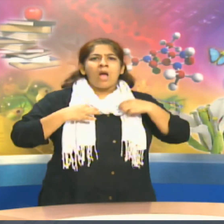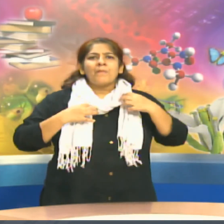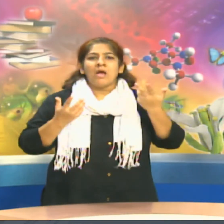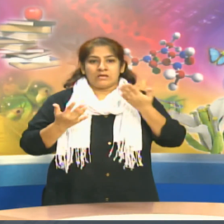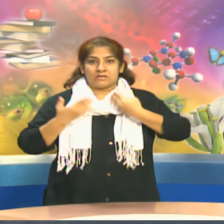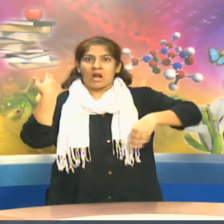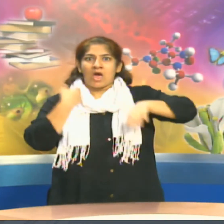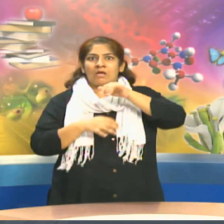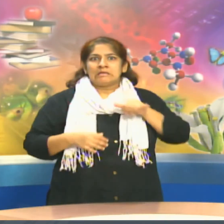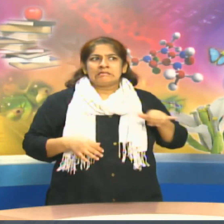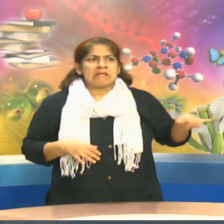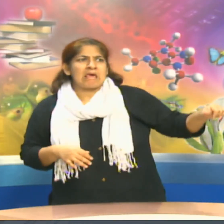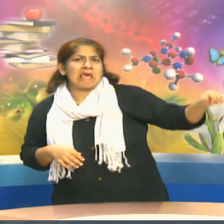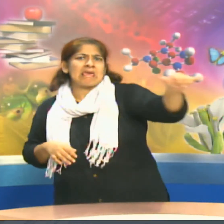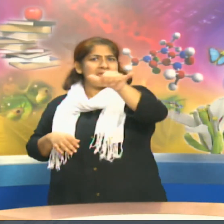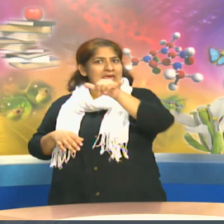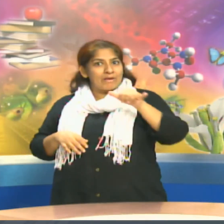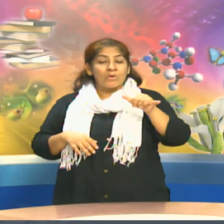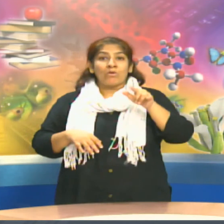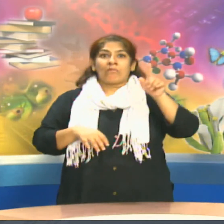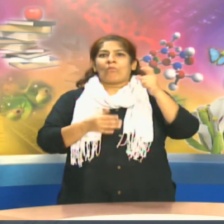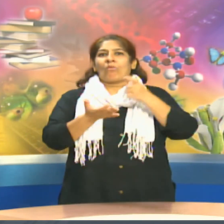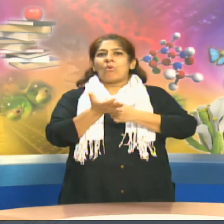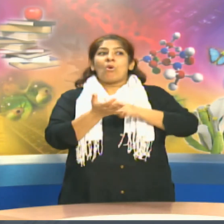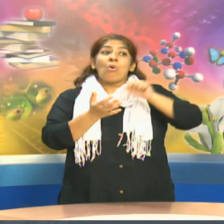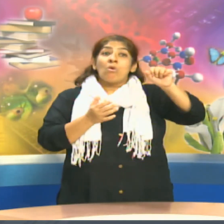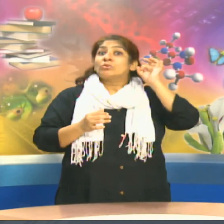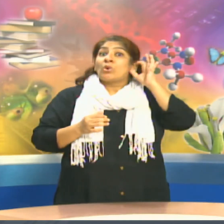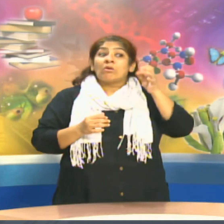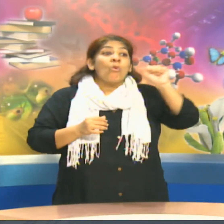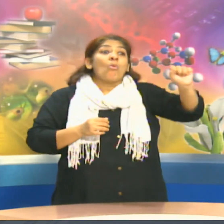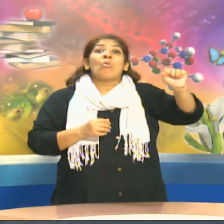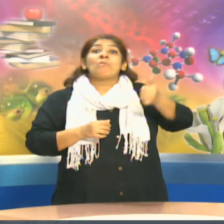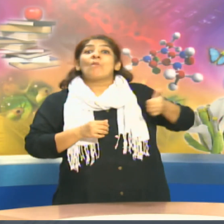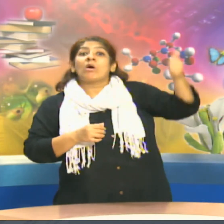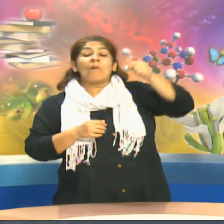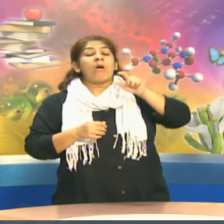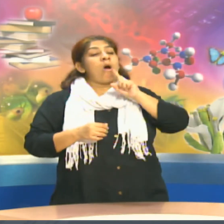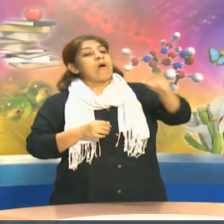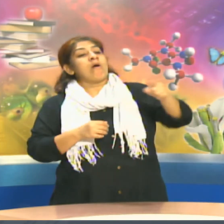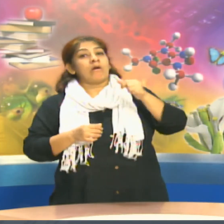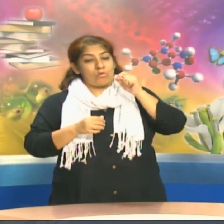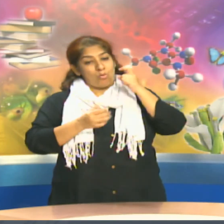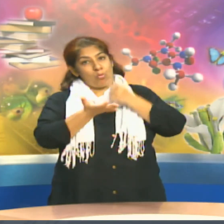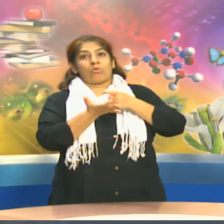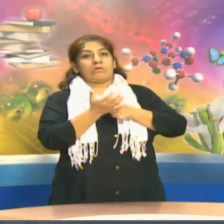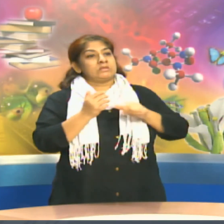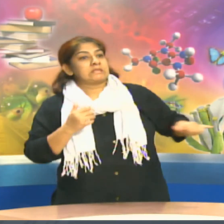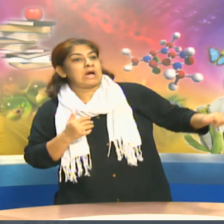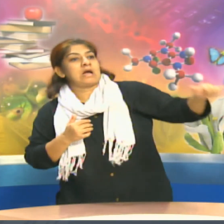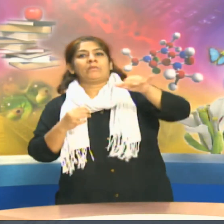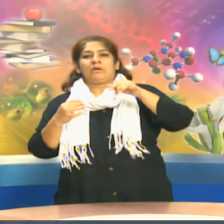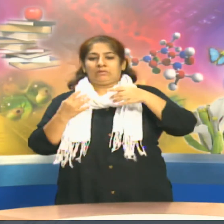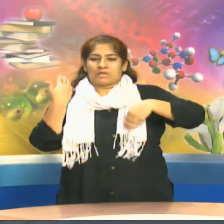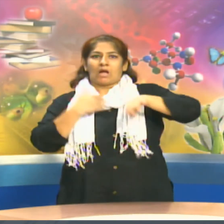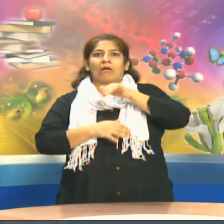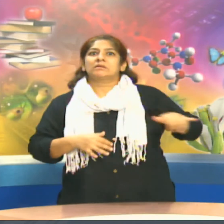gold. Women wear gold jewelry, or clothes are also nowadays of gold